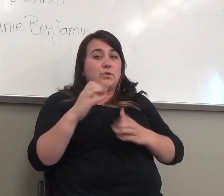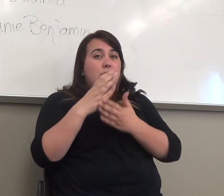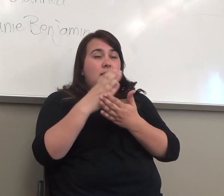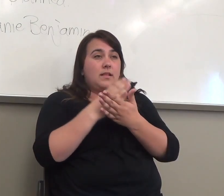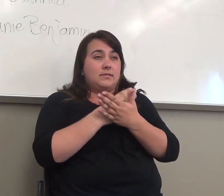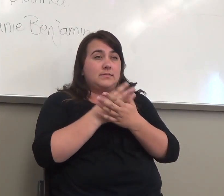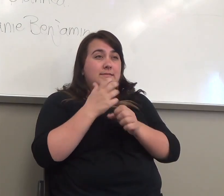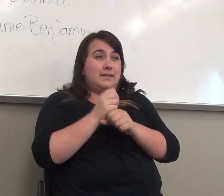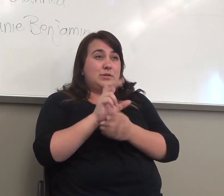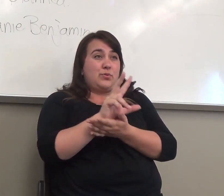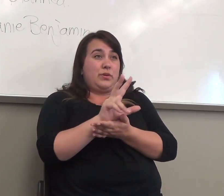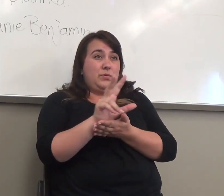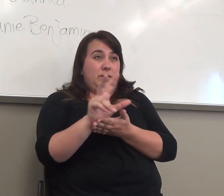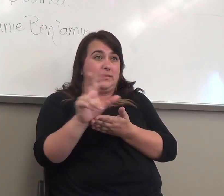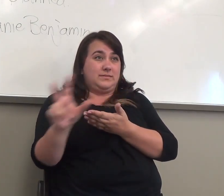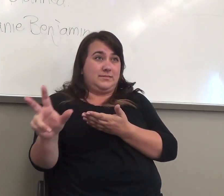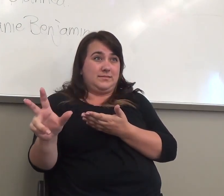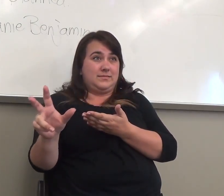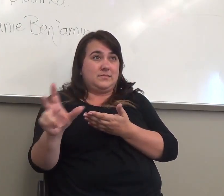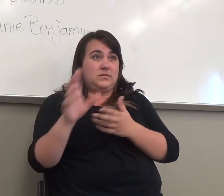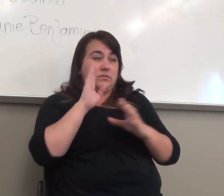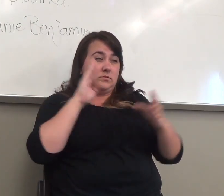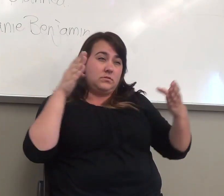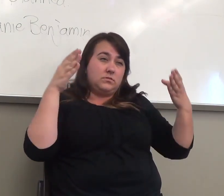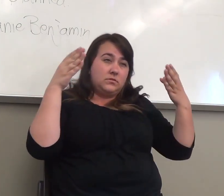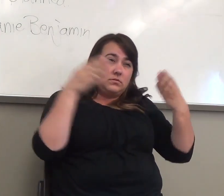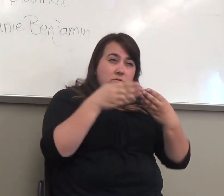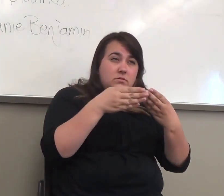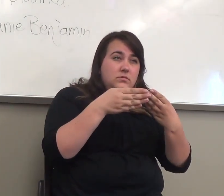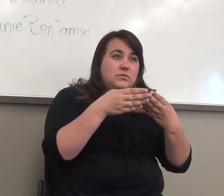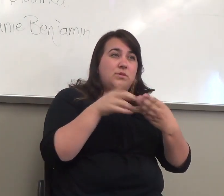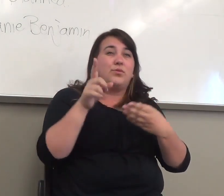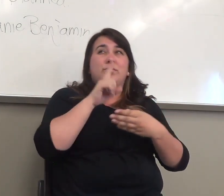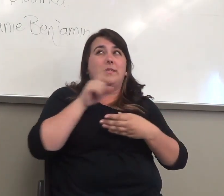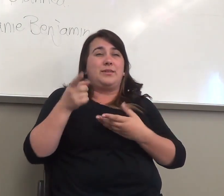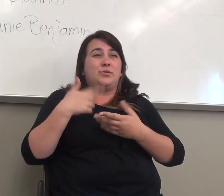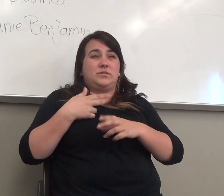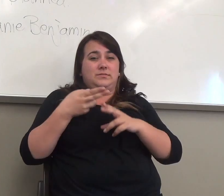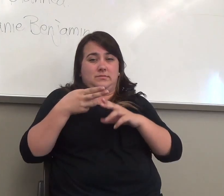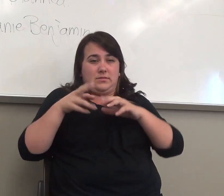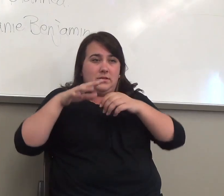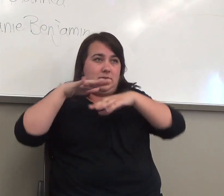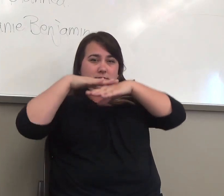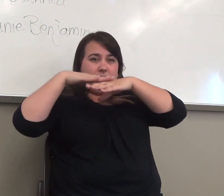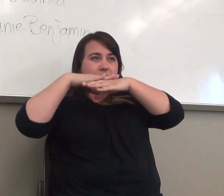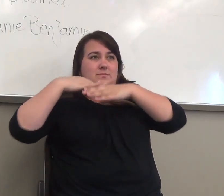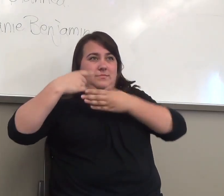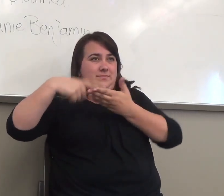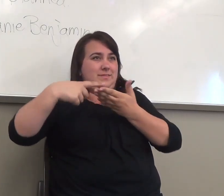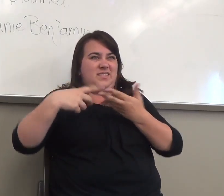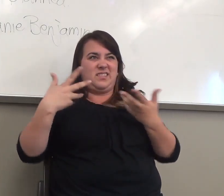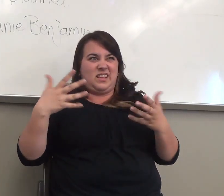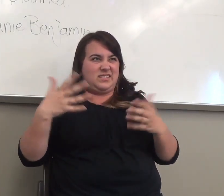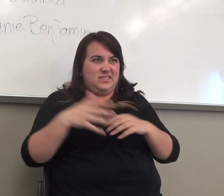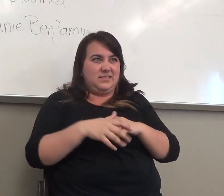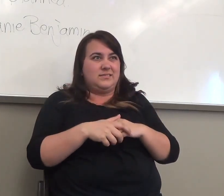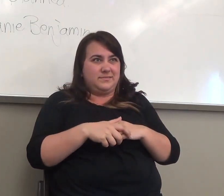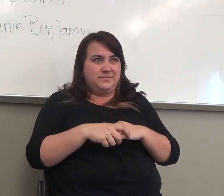takes like 3 weeks. Because again, we're just barely scratching the surface. Okay, So, and then the other one,